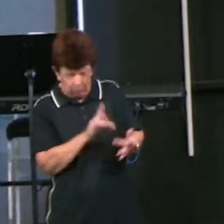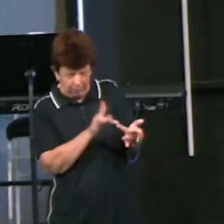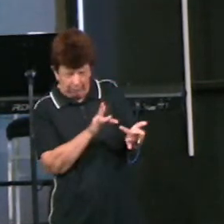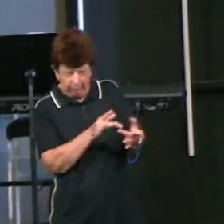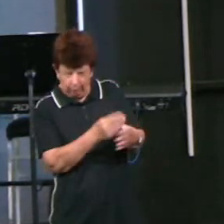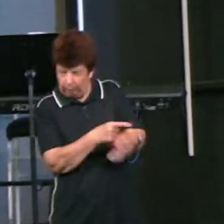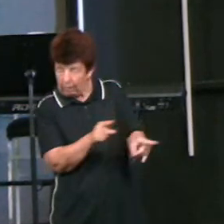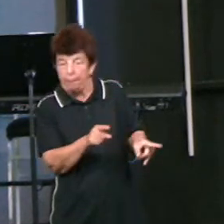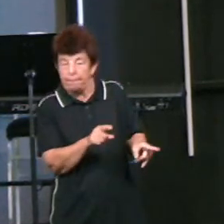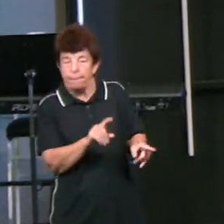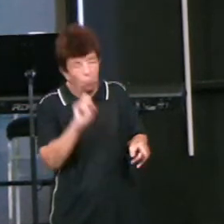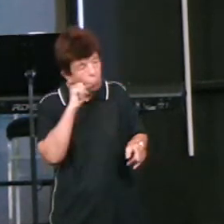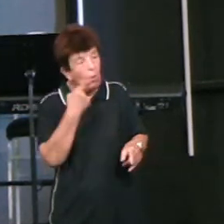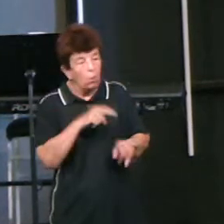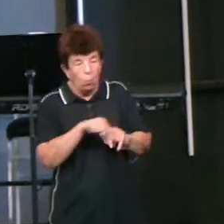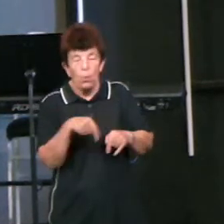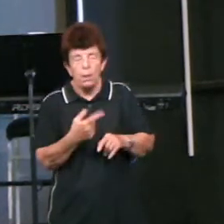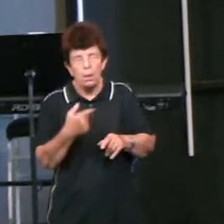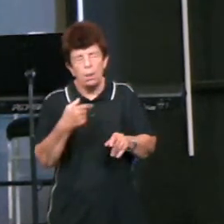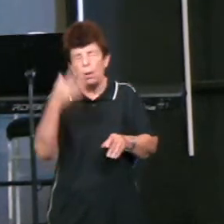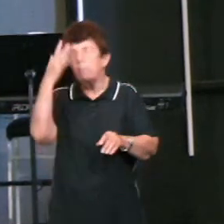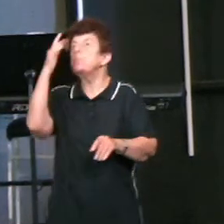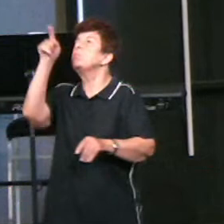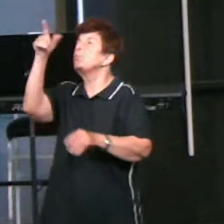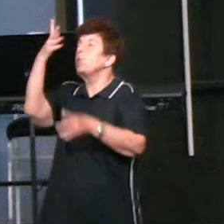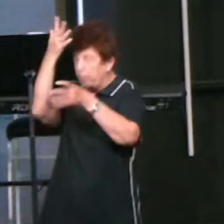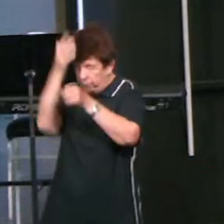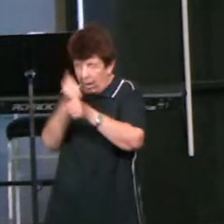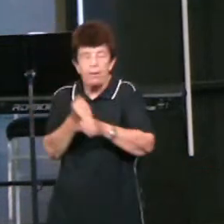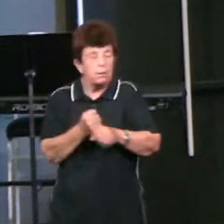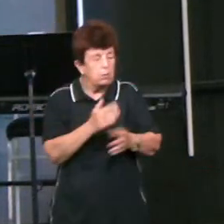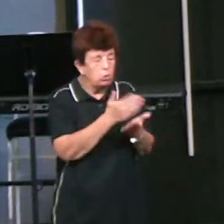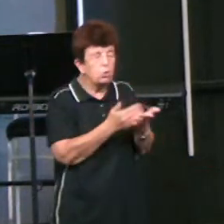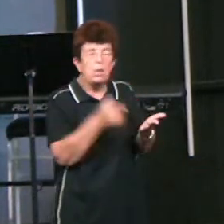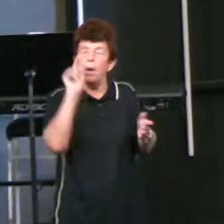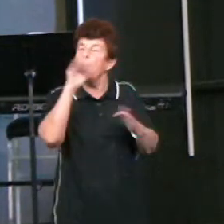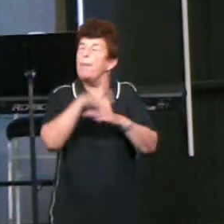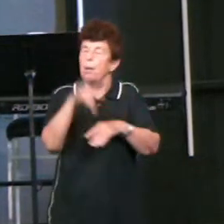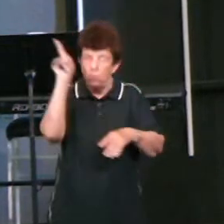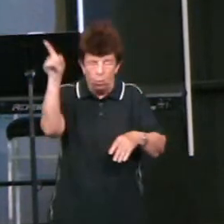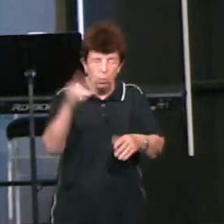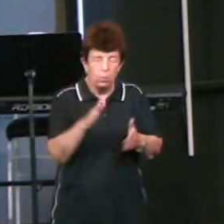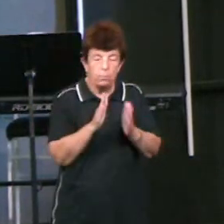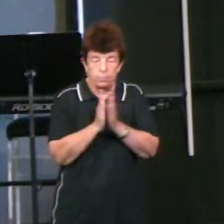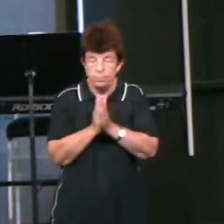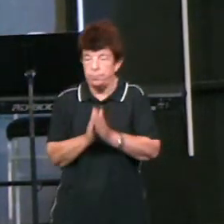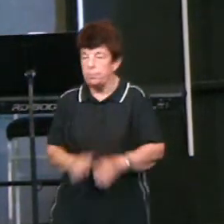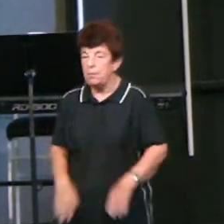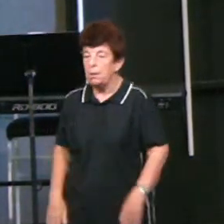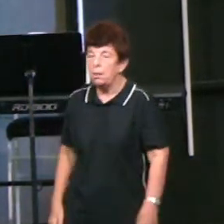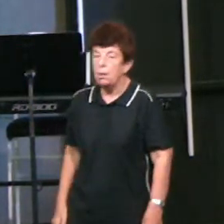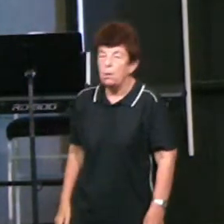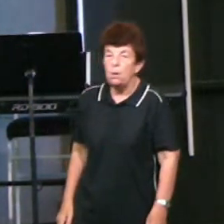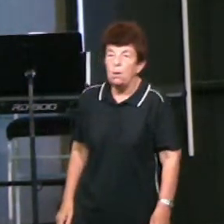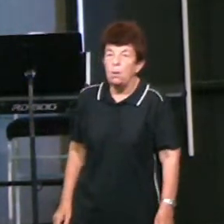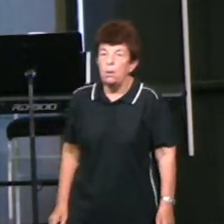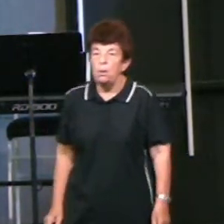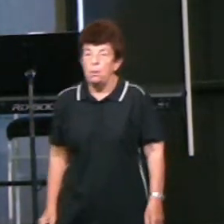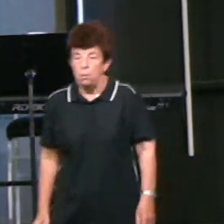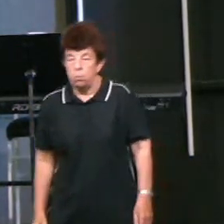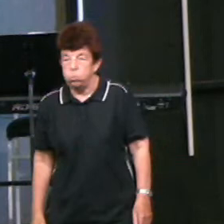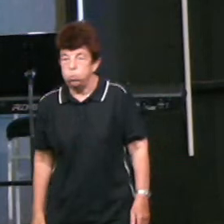contact with? Will we go out in faith and share the good news? Will you pray with me?